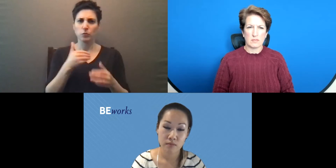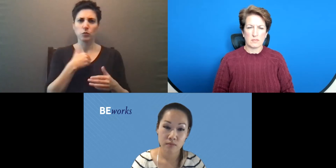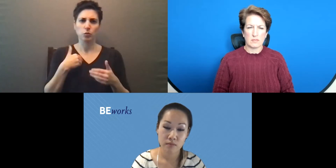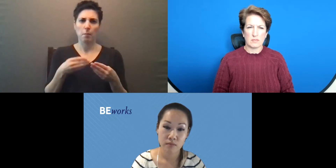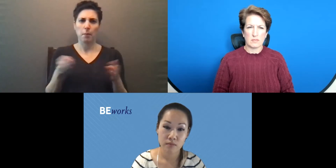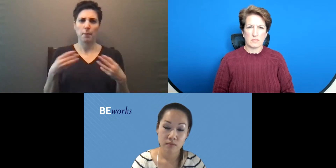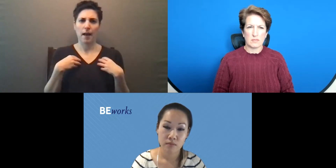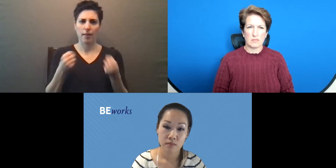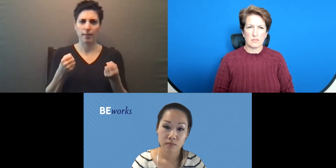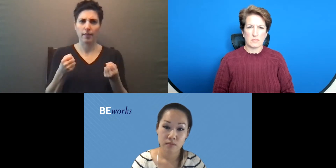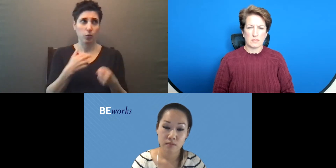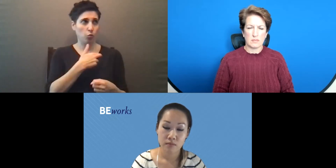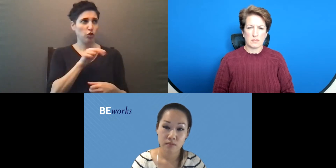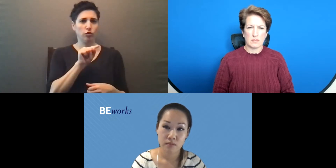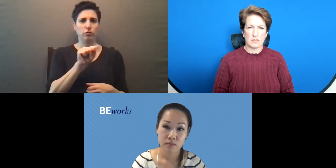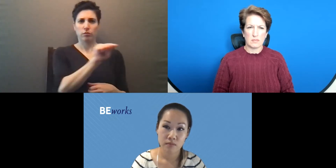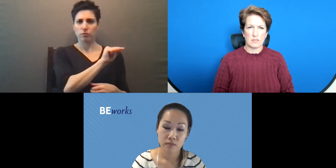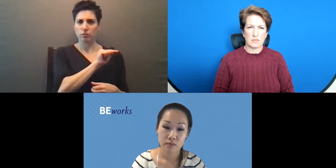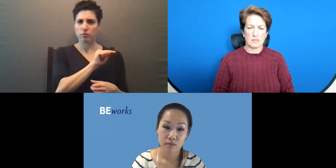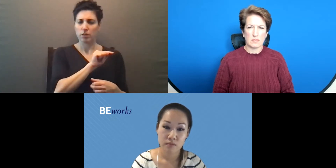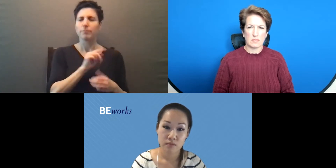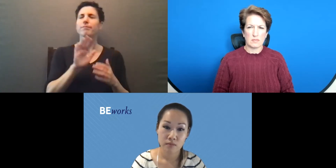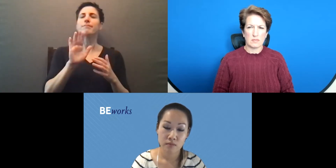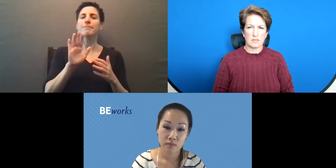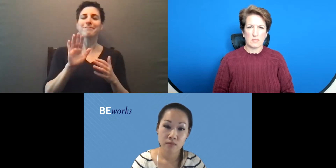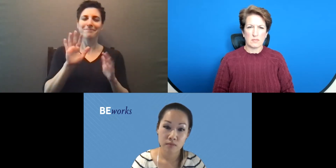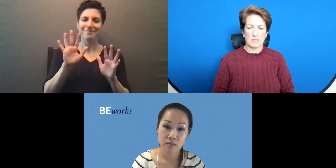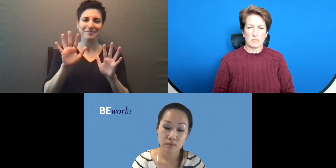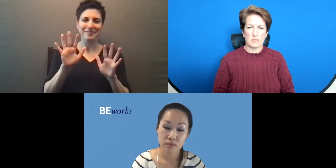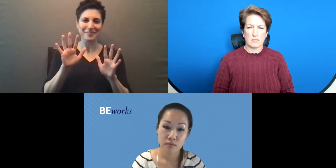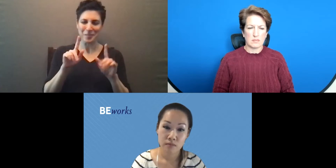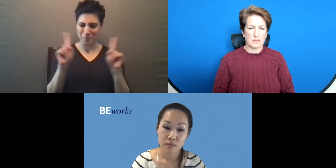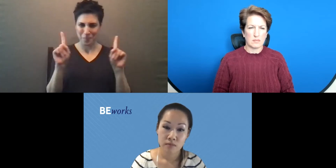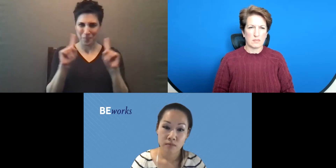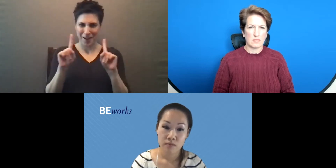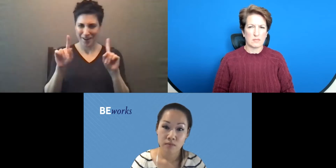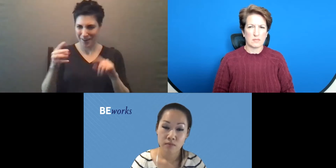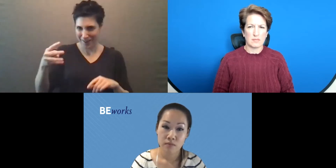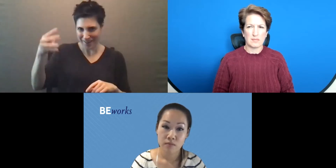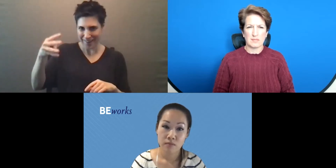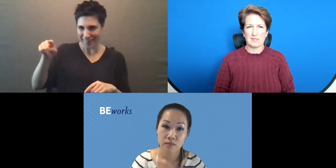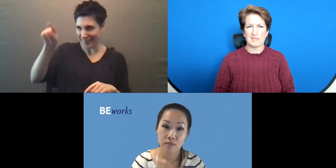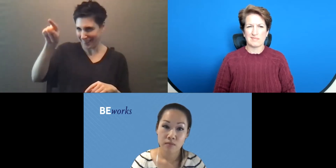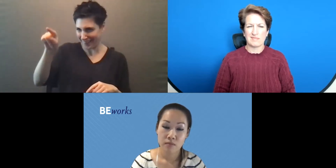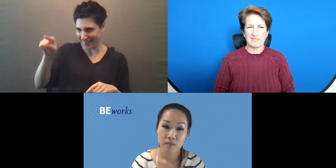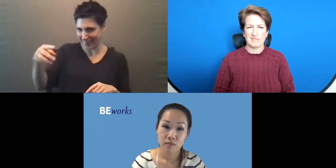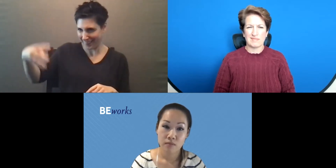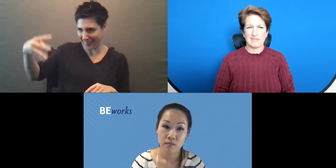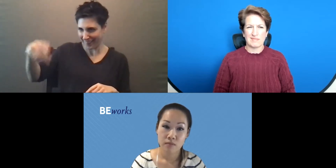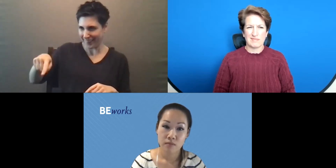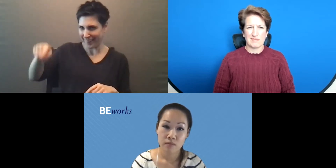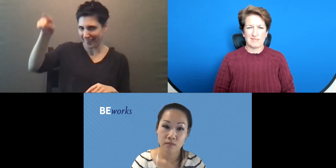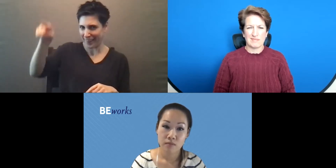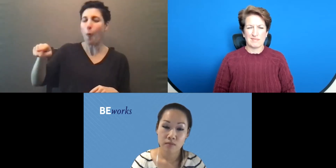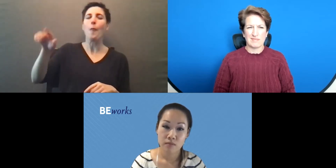I'm trying to find it. Oh, it's difficult to send, oh, sorry. I'm trying to find the person's comment here, and of course cannot locate it now.